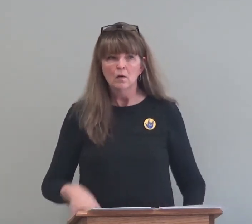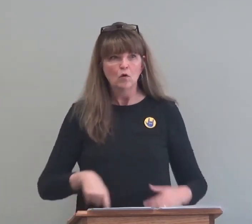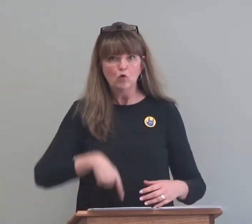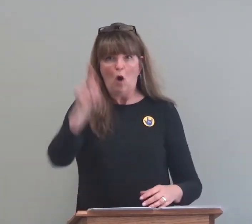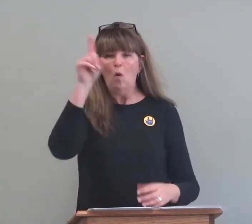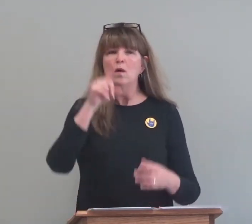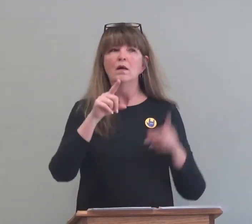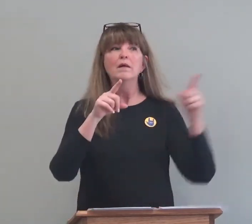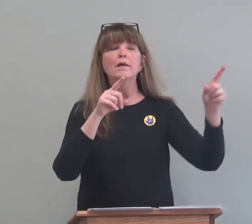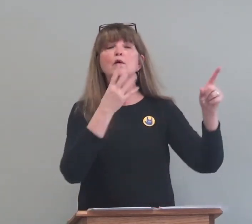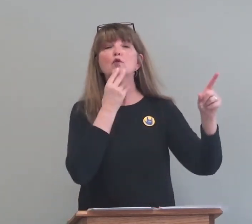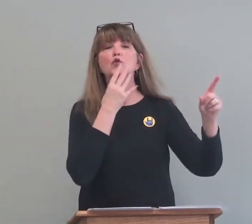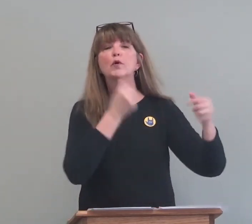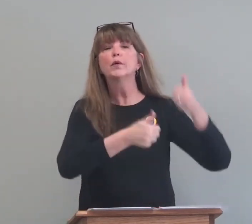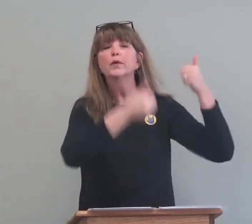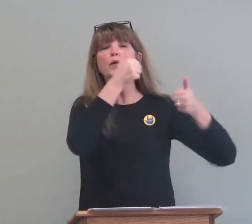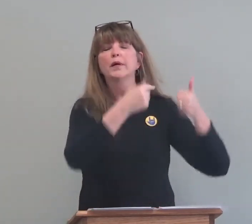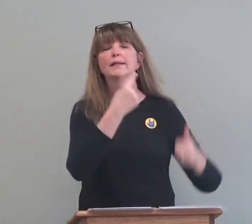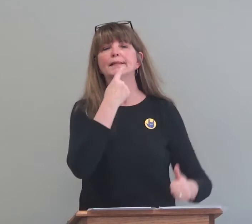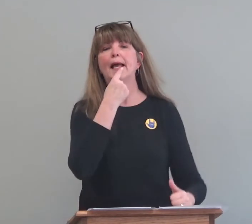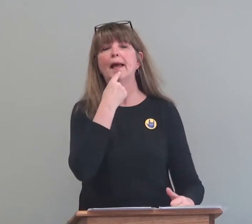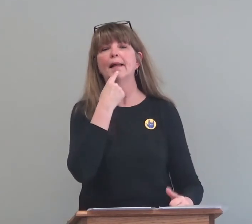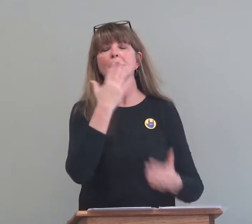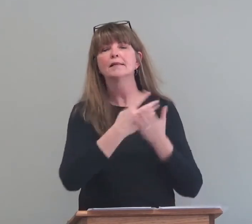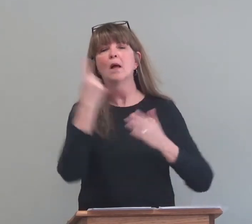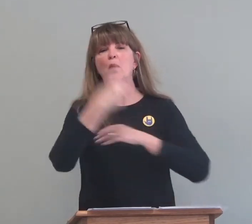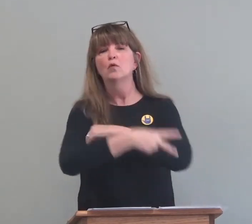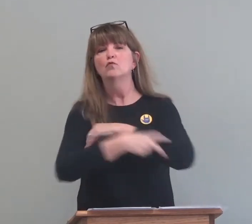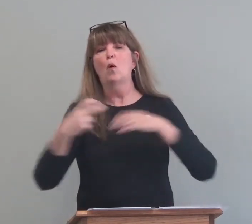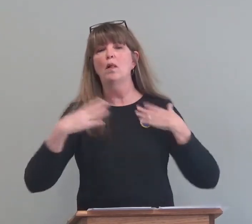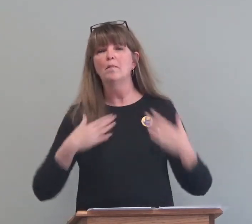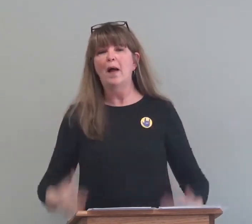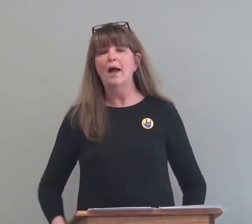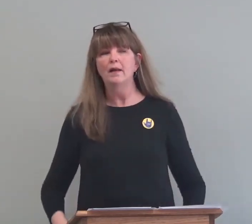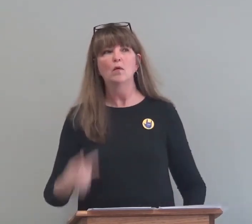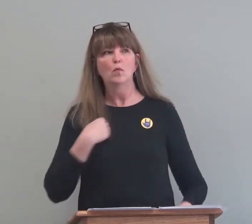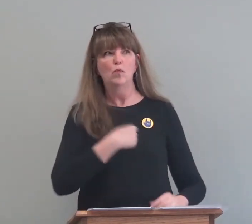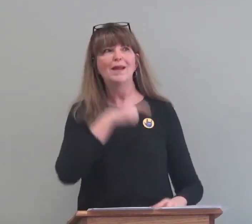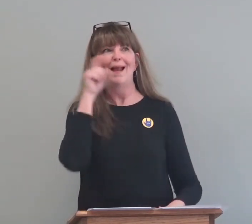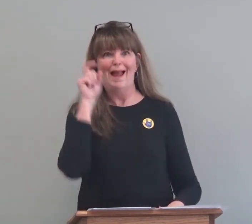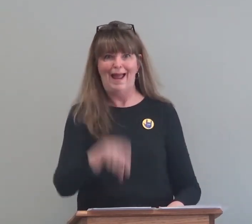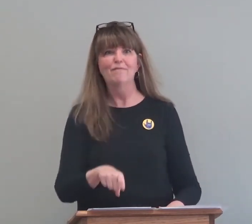body. You find the body. And the Jewish leader said, someone stole the body.